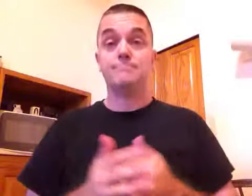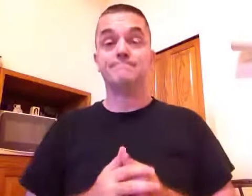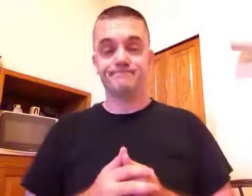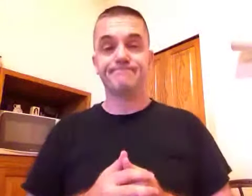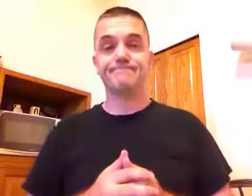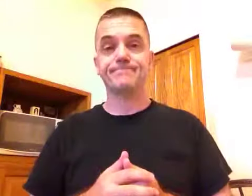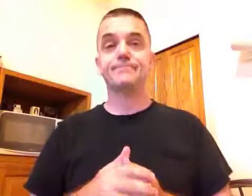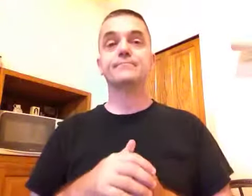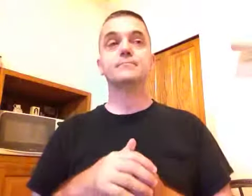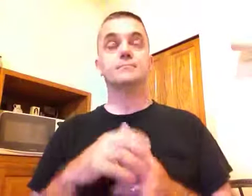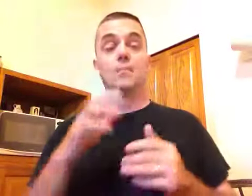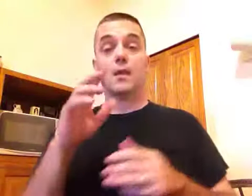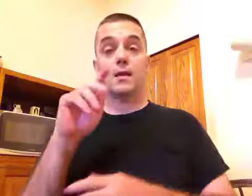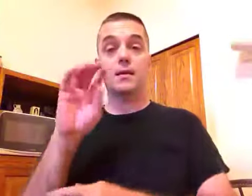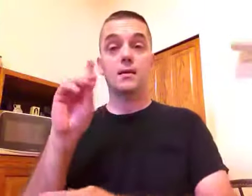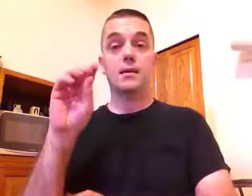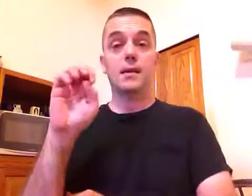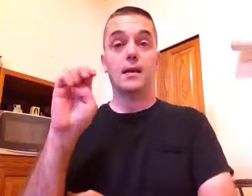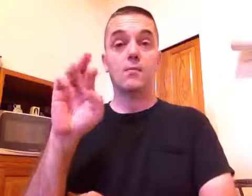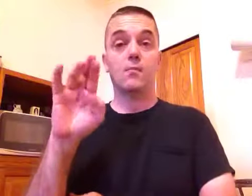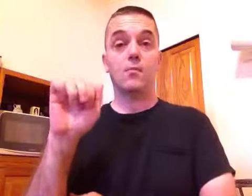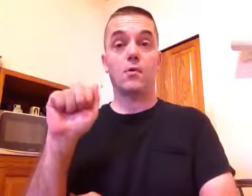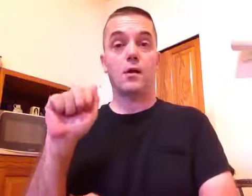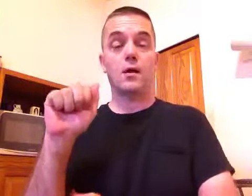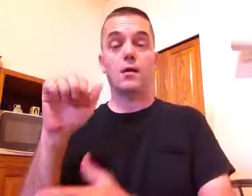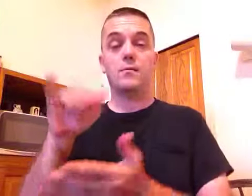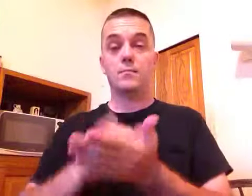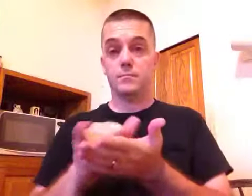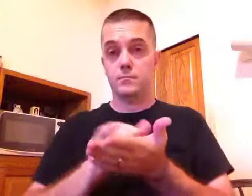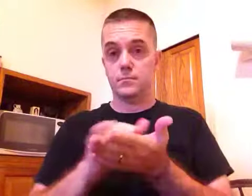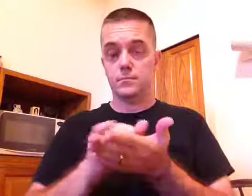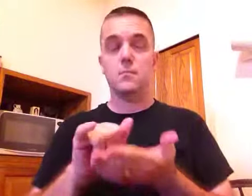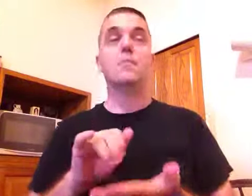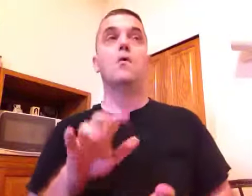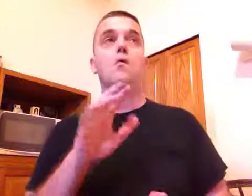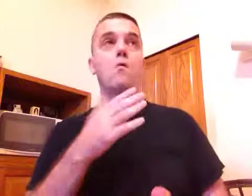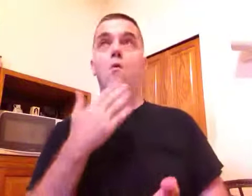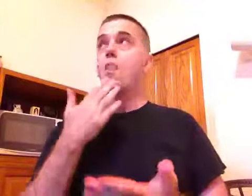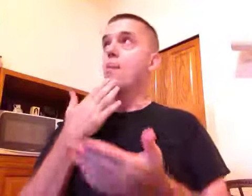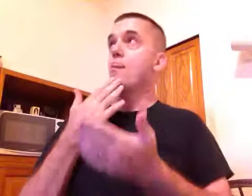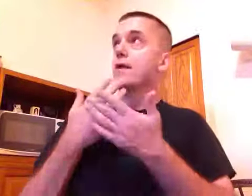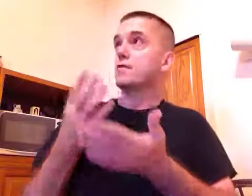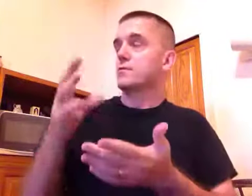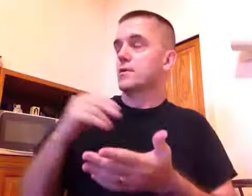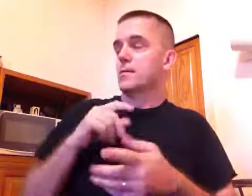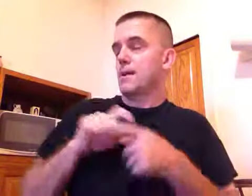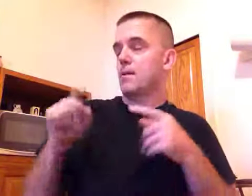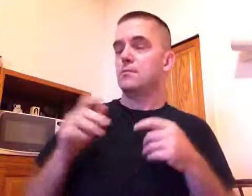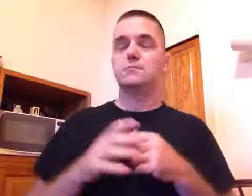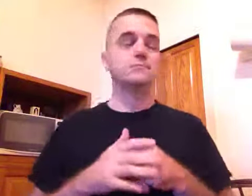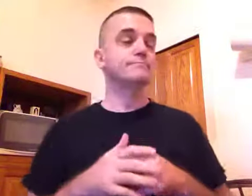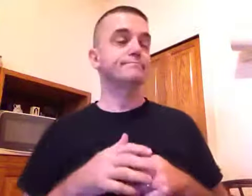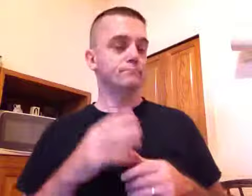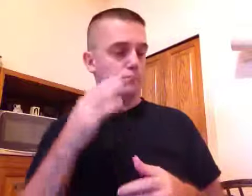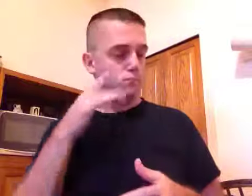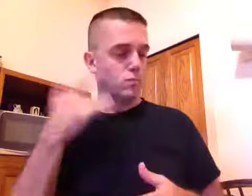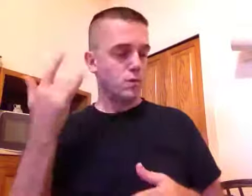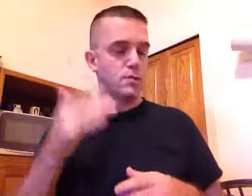888-825-5225. Deborah in New York City, how are you? Hi, thanks for taking my call. Sure, what's up? I'm looking at a loan